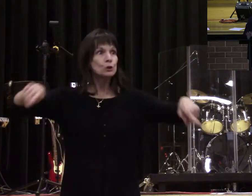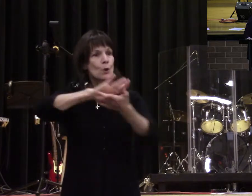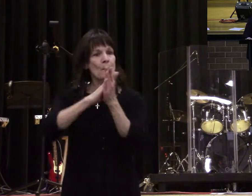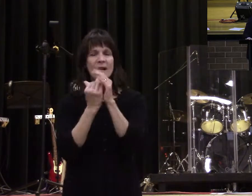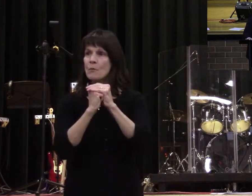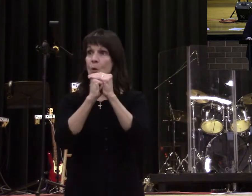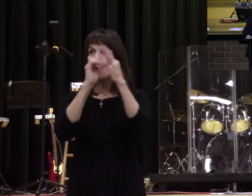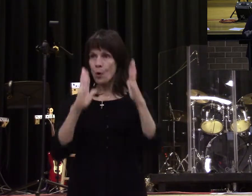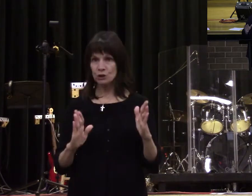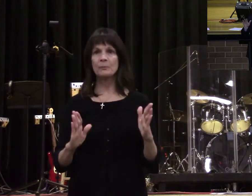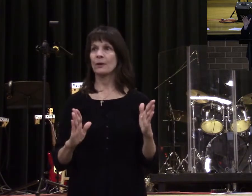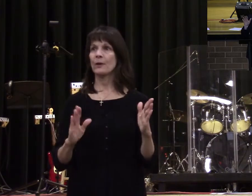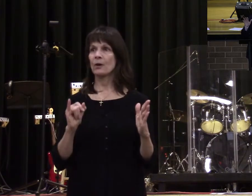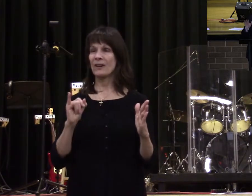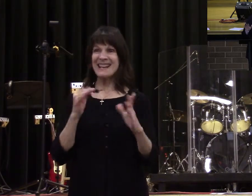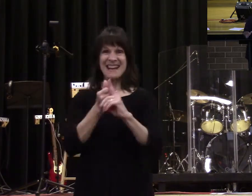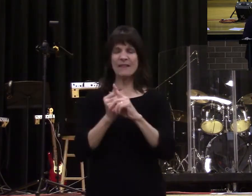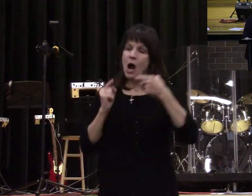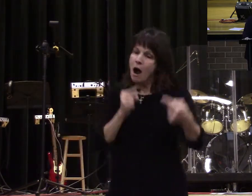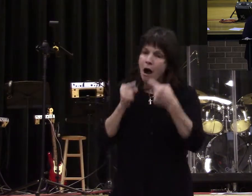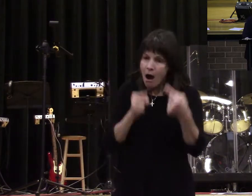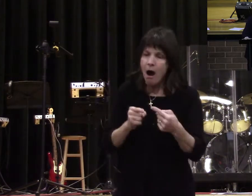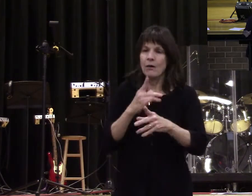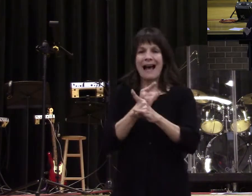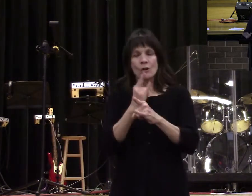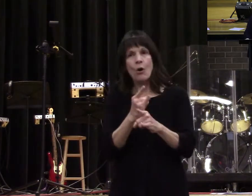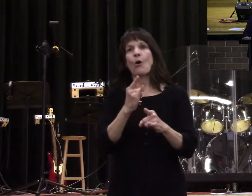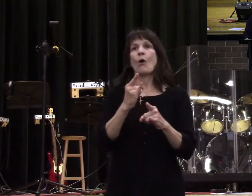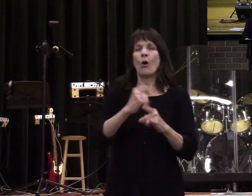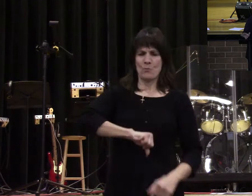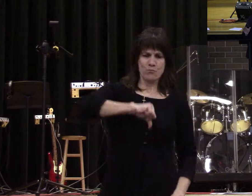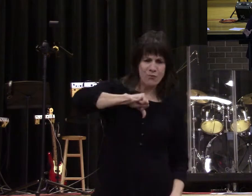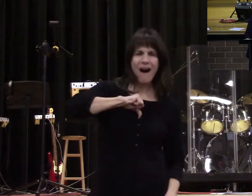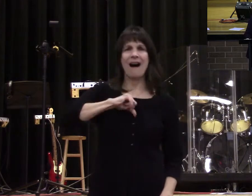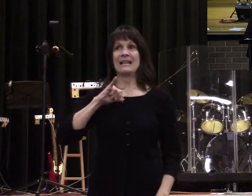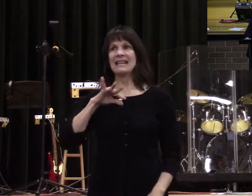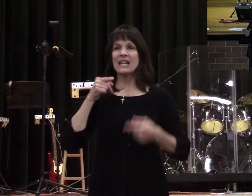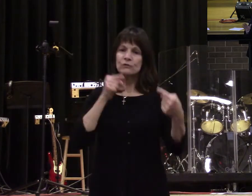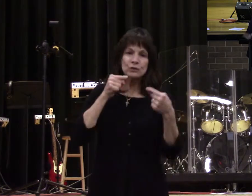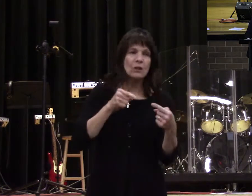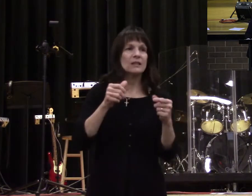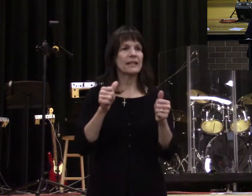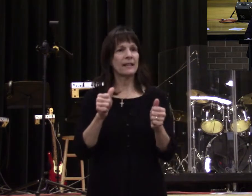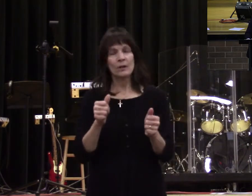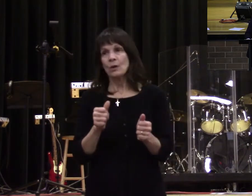with stupidity. I don't care if you're struggling with religious pride. I don't care where you are. You need to know that you are called to be a worshiper.